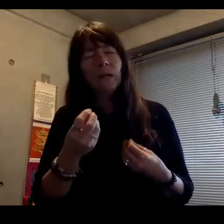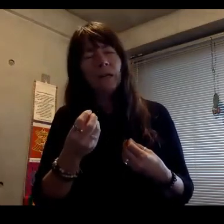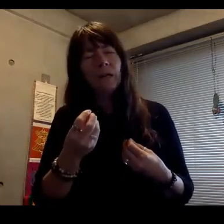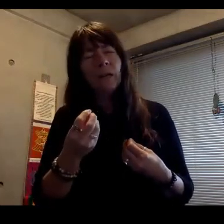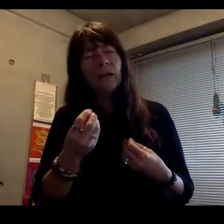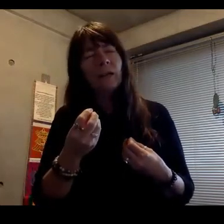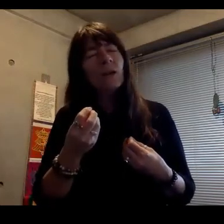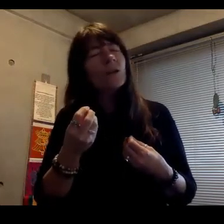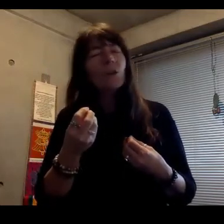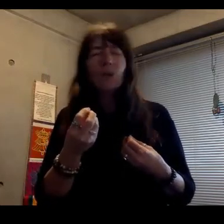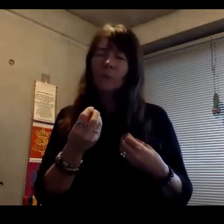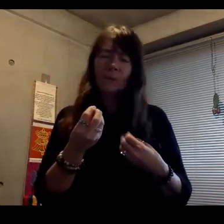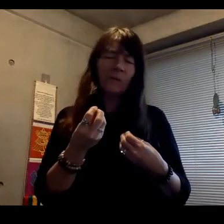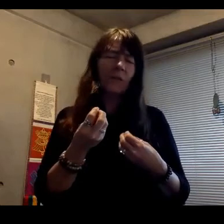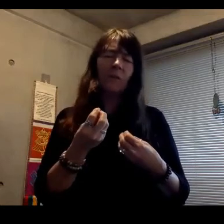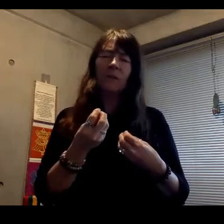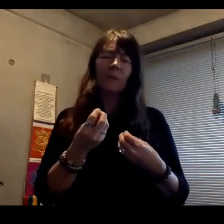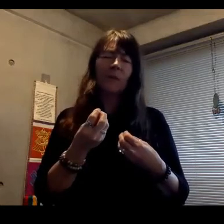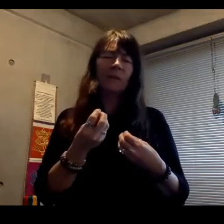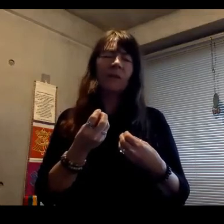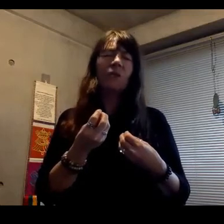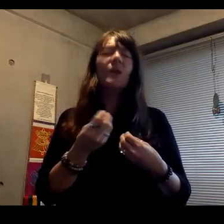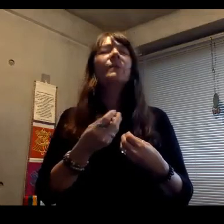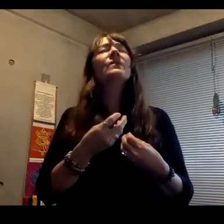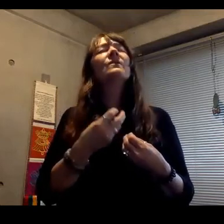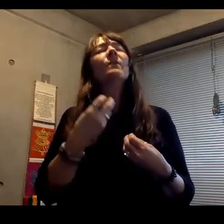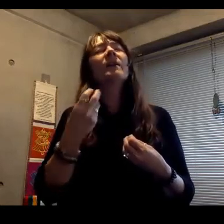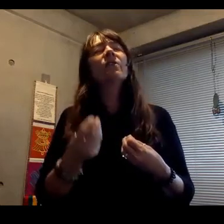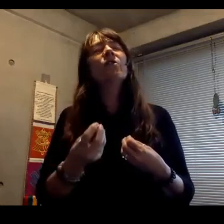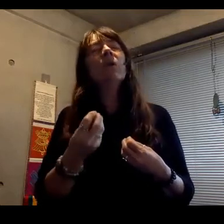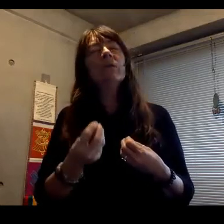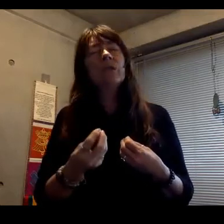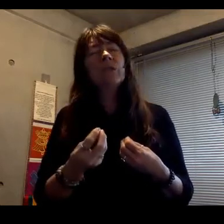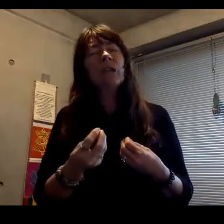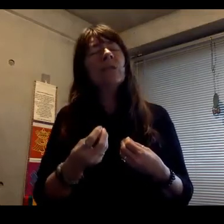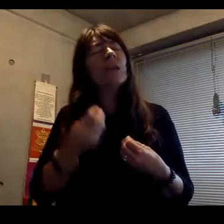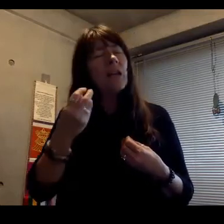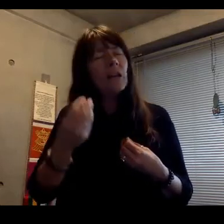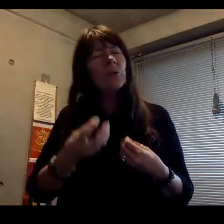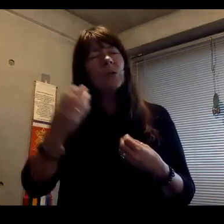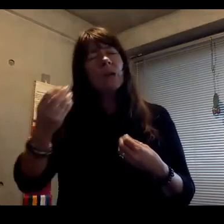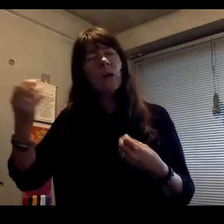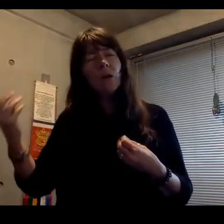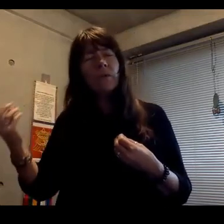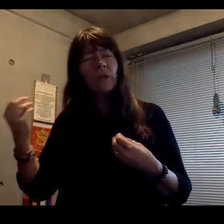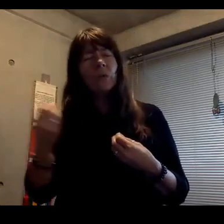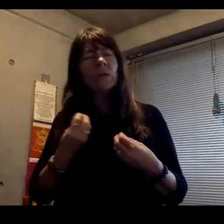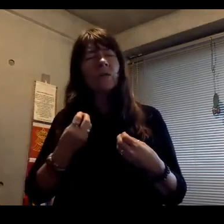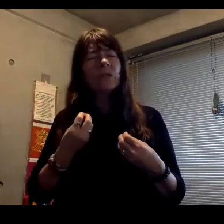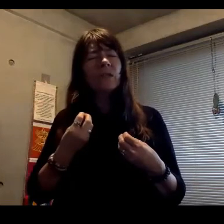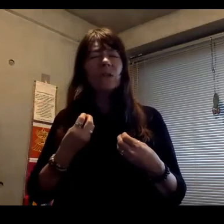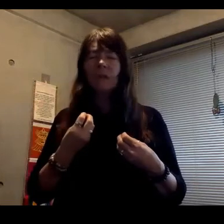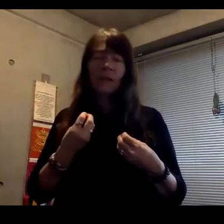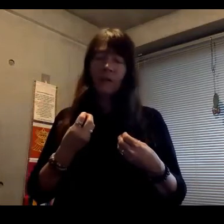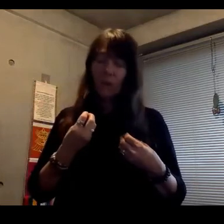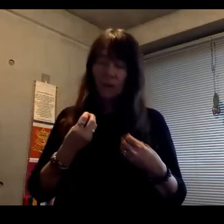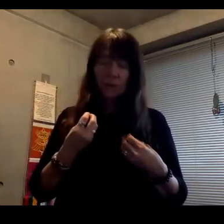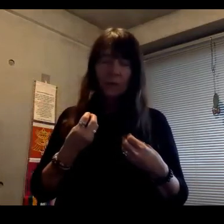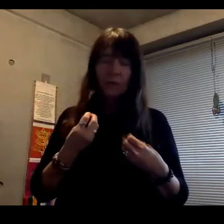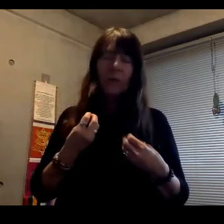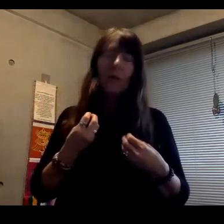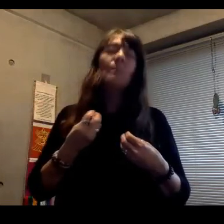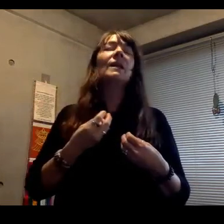be. Not all humans receive this message. This is a message you have received, and now you think all of the humans have received it. They have